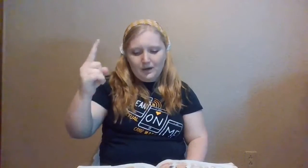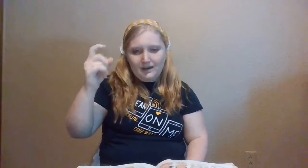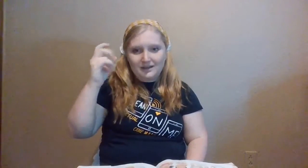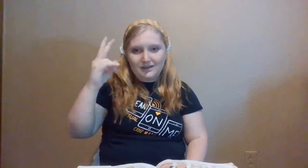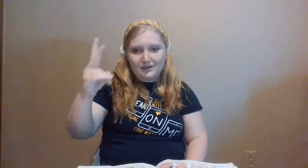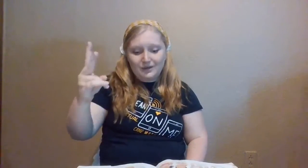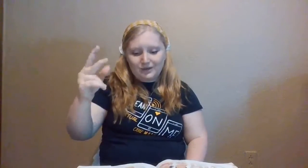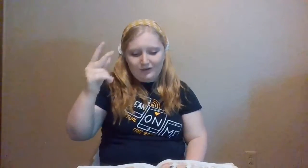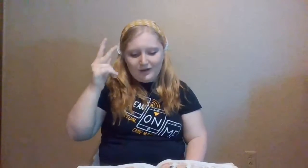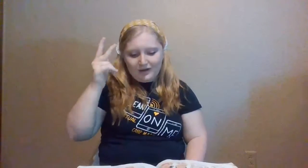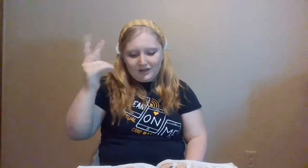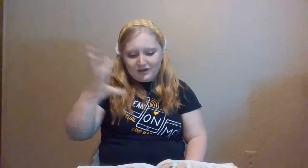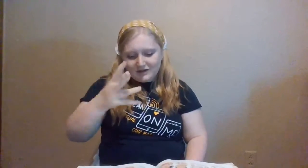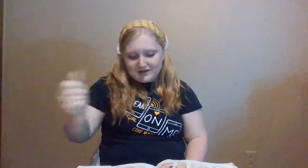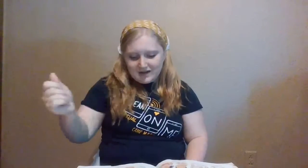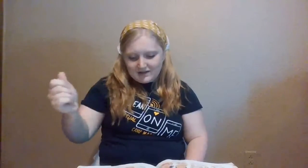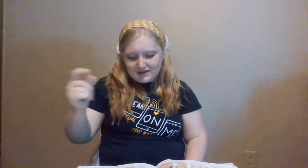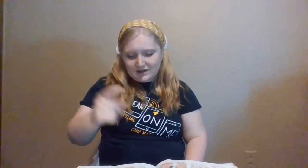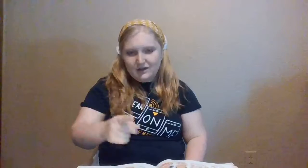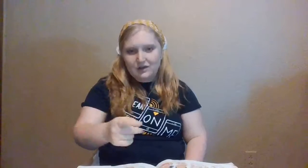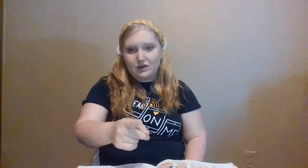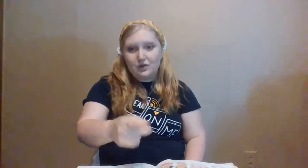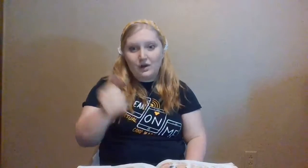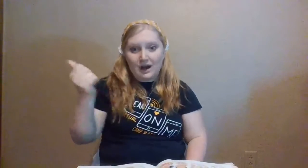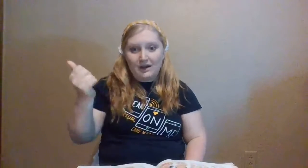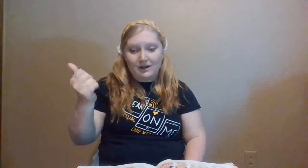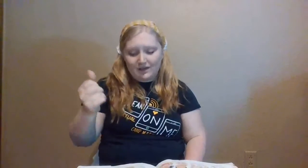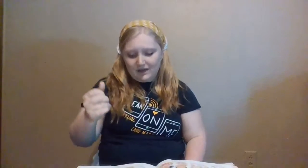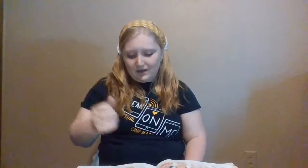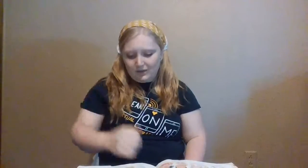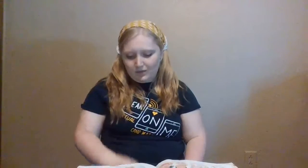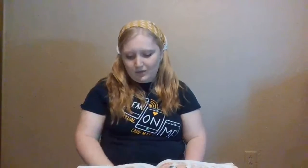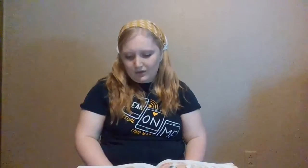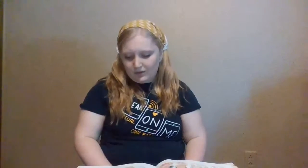1, 2, 3 strikes. You're out at the old